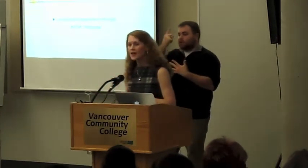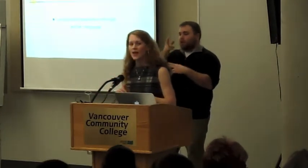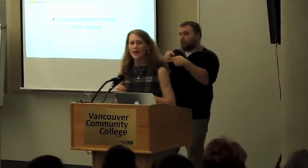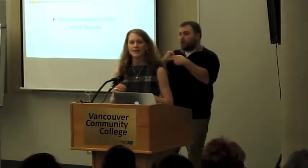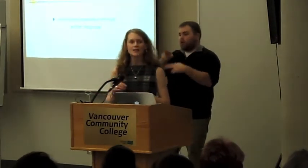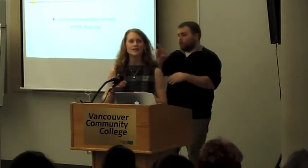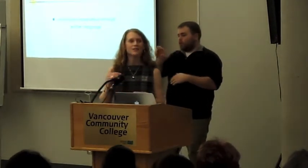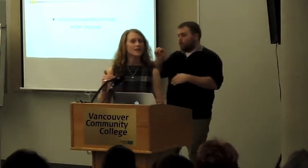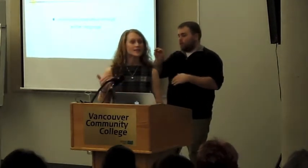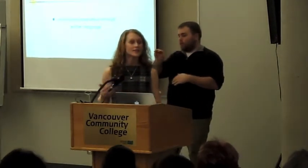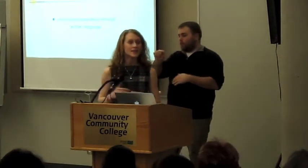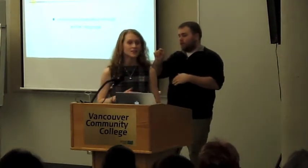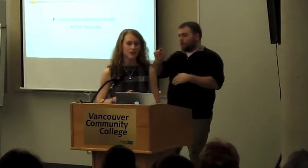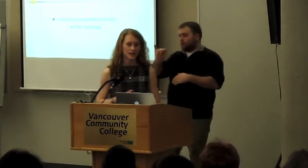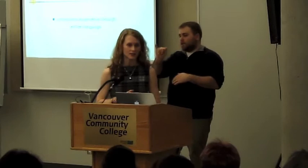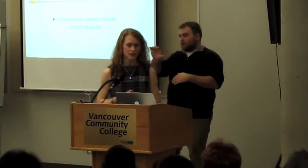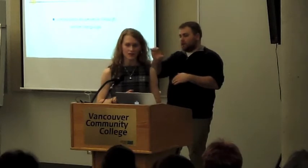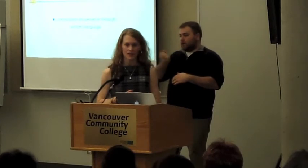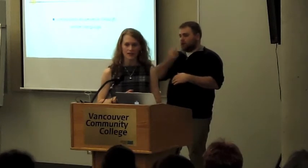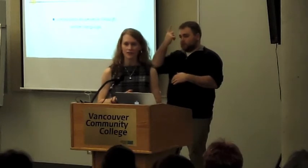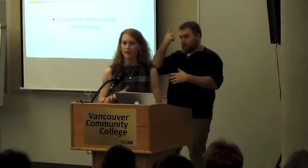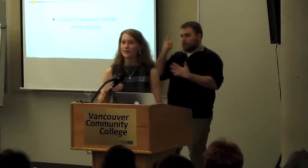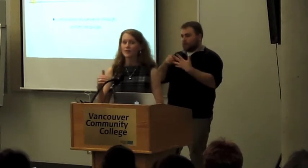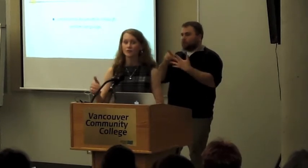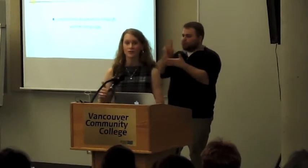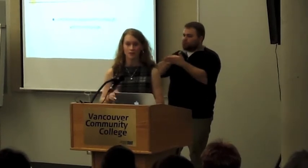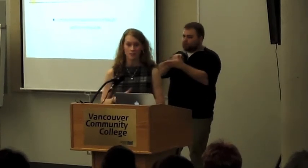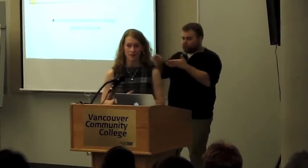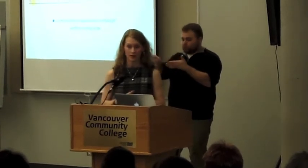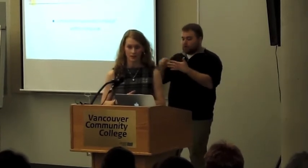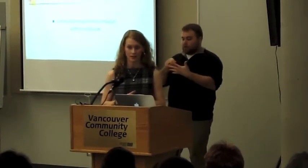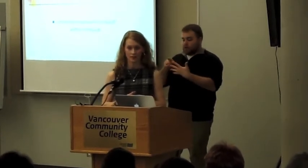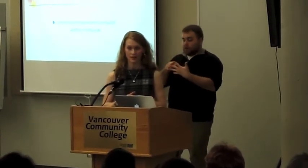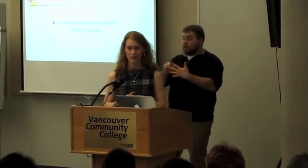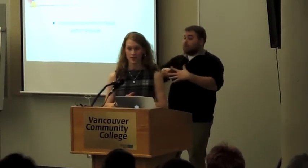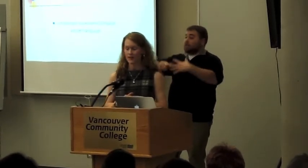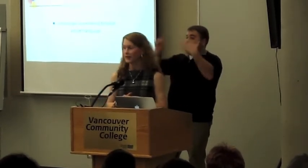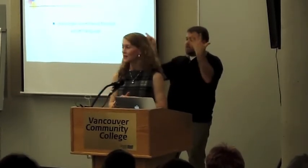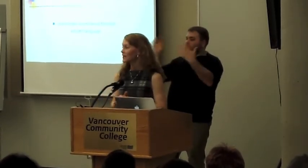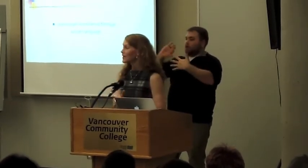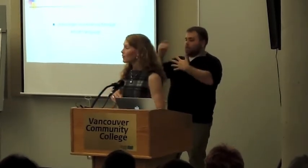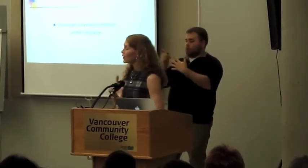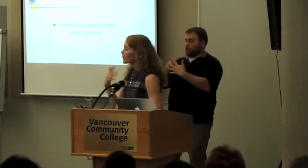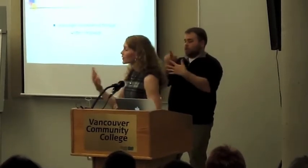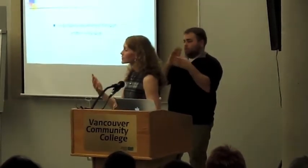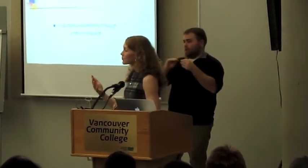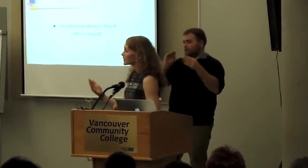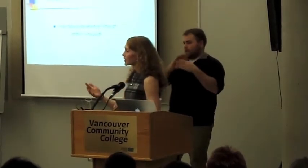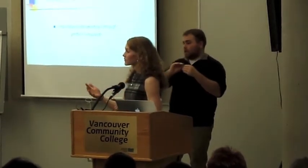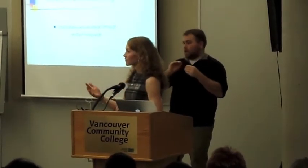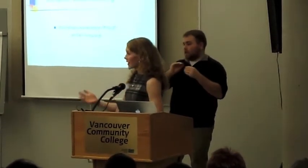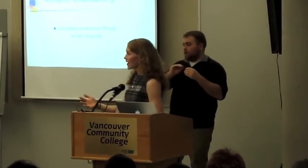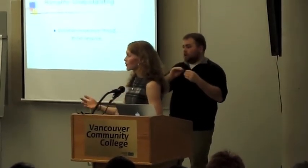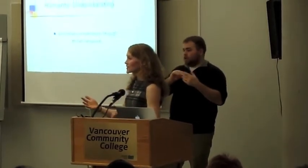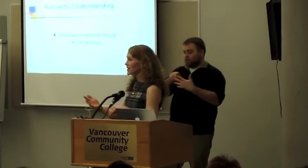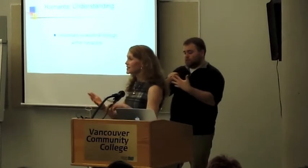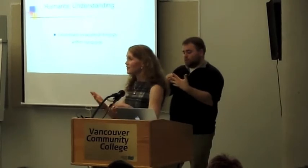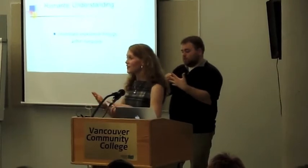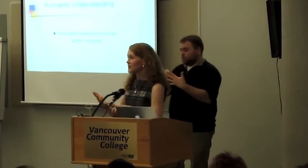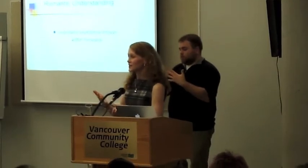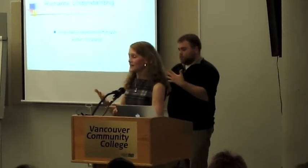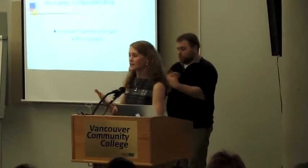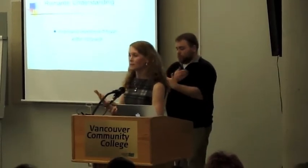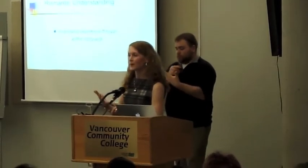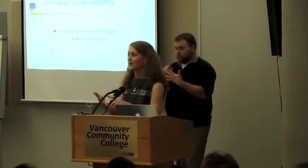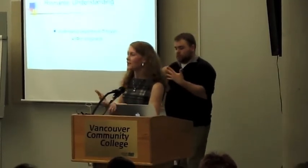language. And it is a very distinctive kind of understanding, very different from mythic understanding. What I want to point out now is that